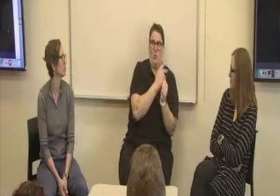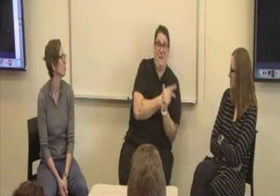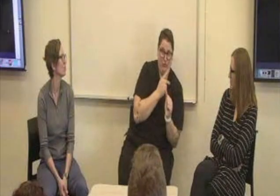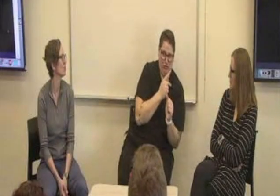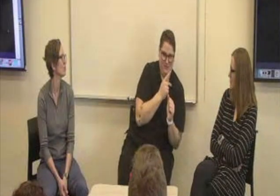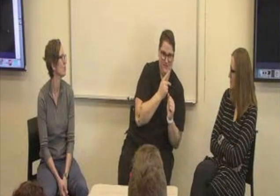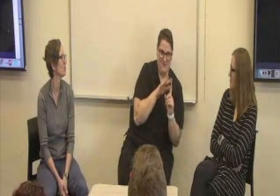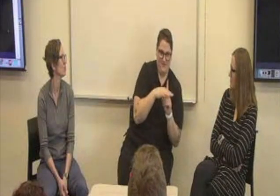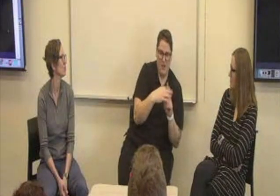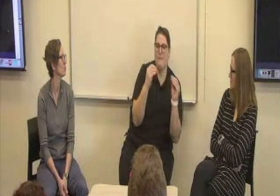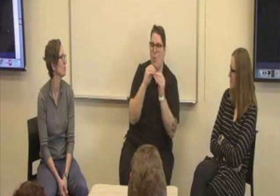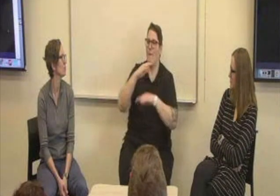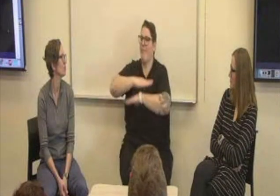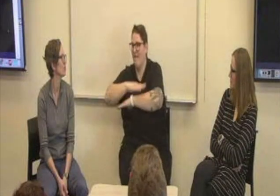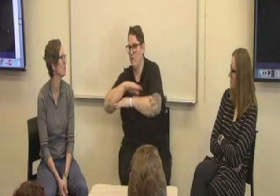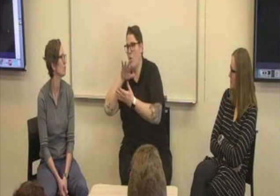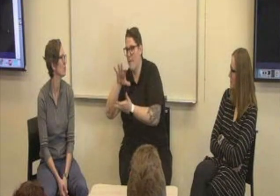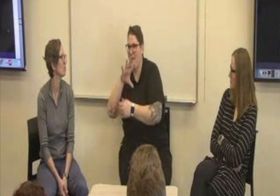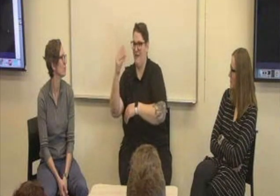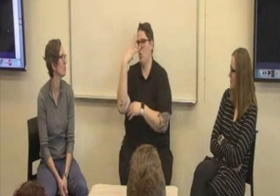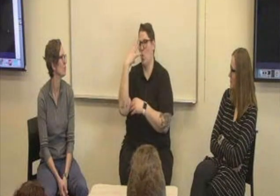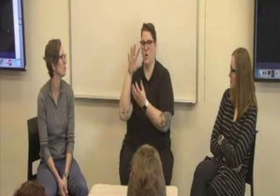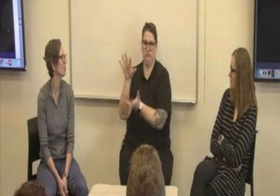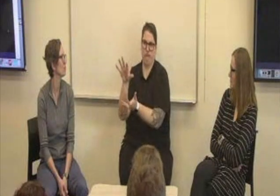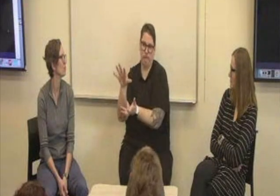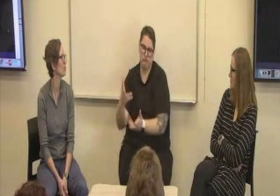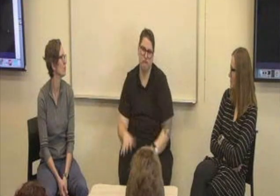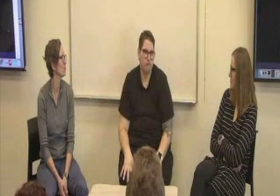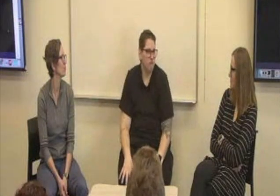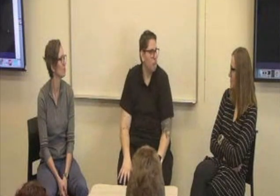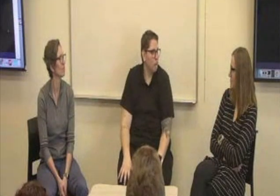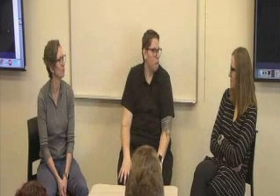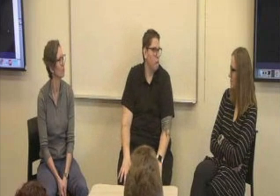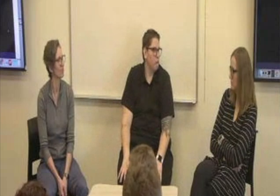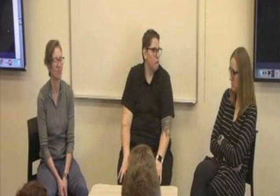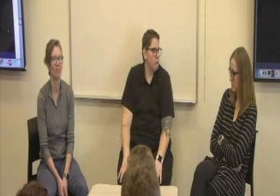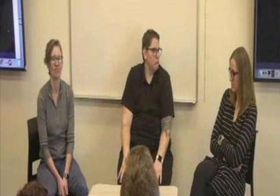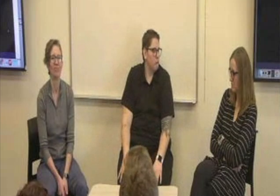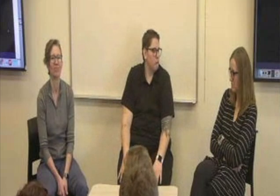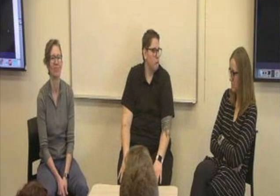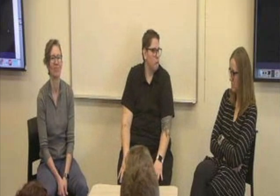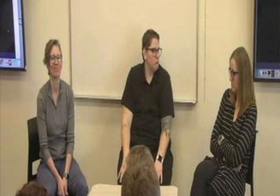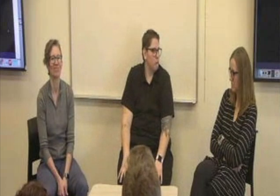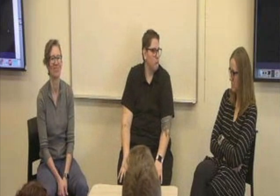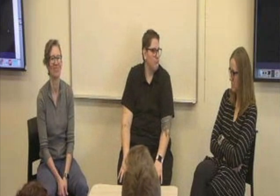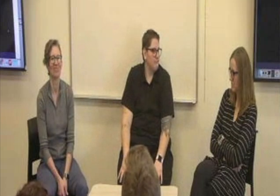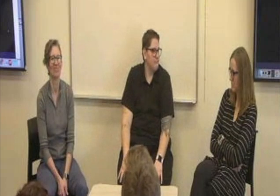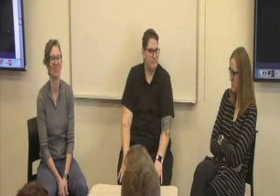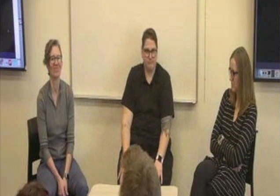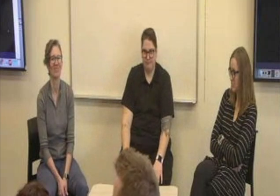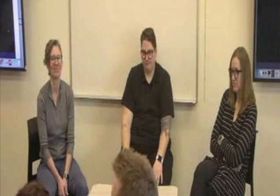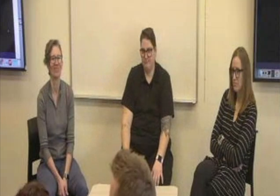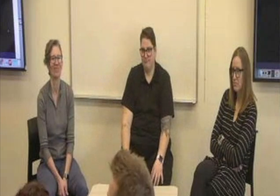I'd feed. So really, I prefer working with patients and feeding and